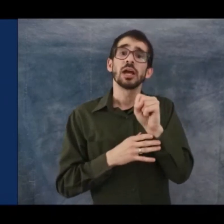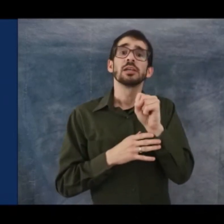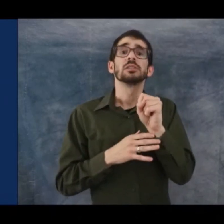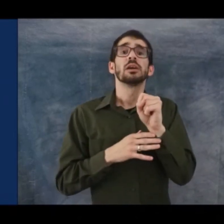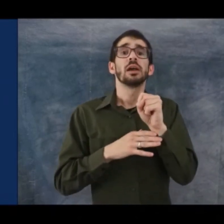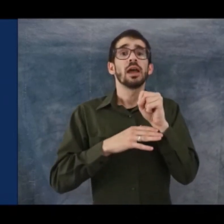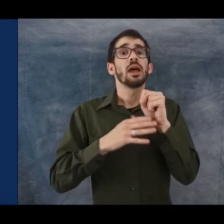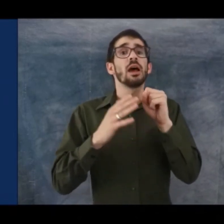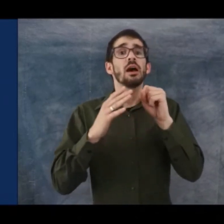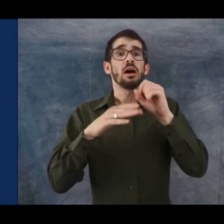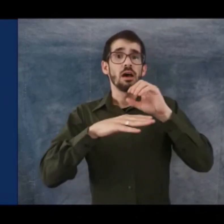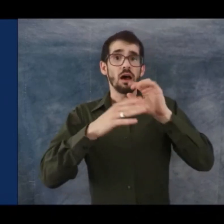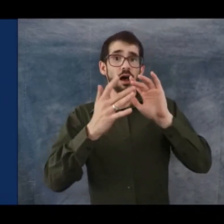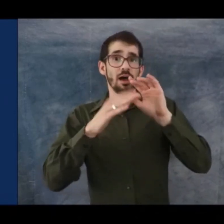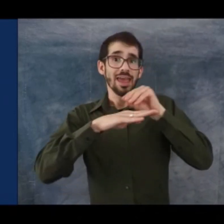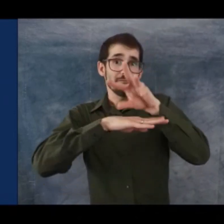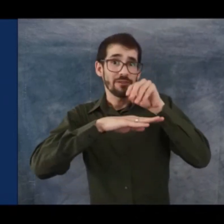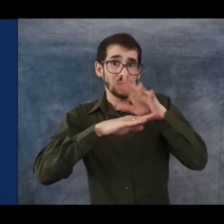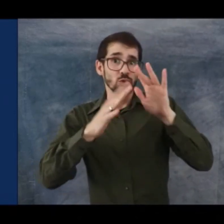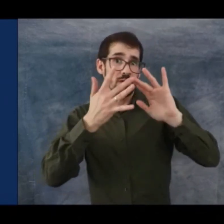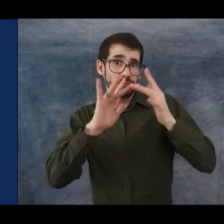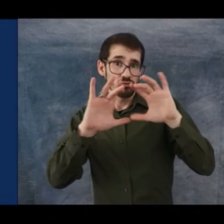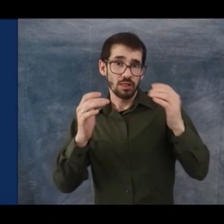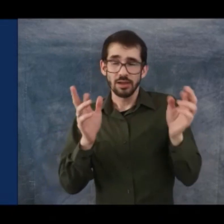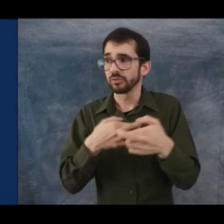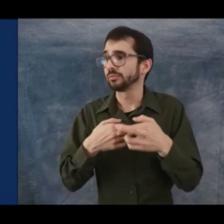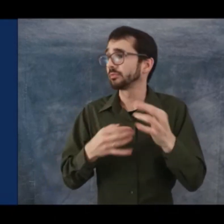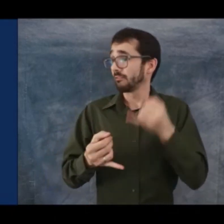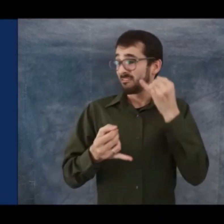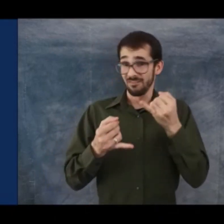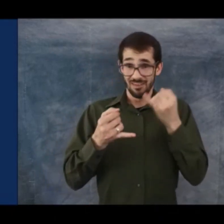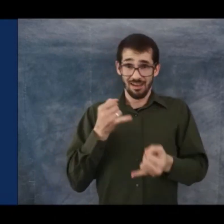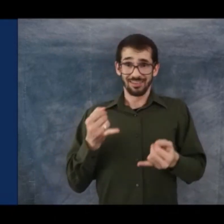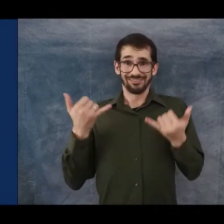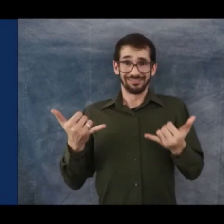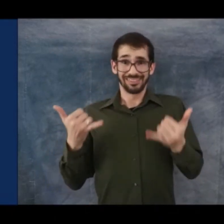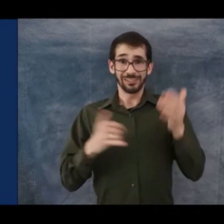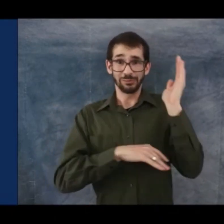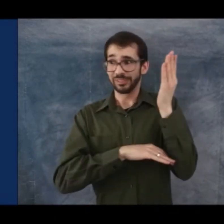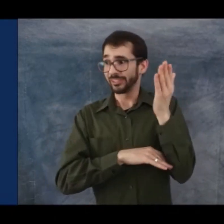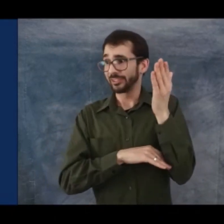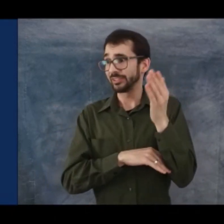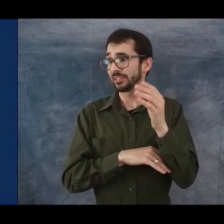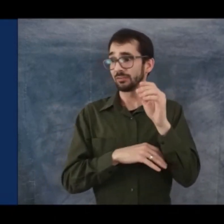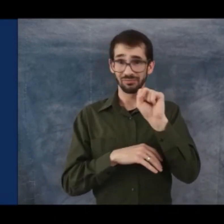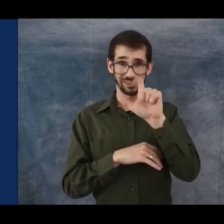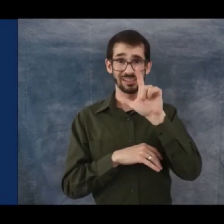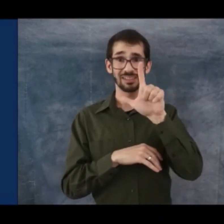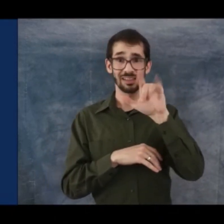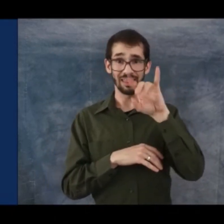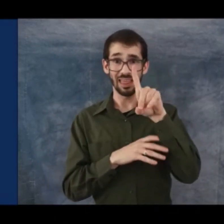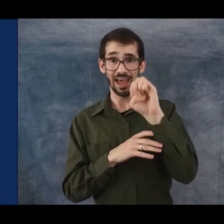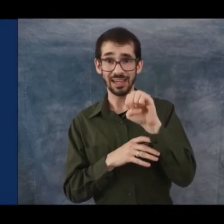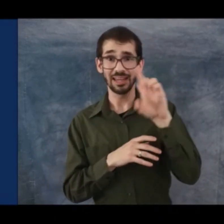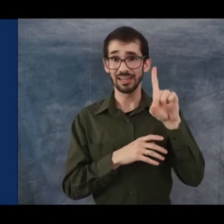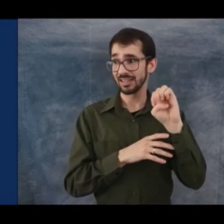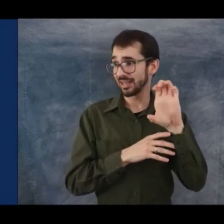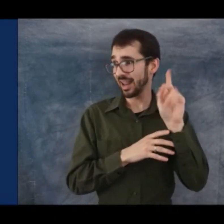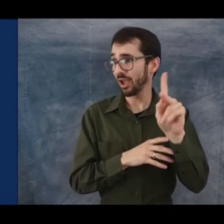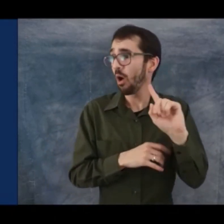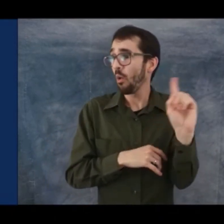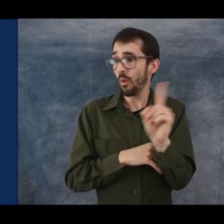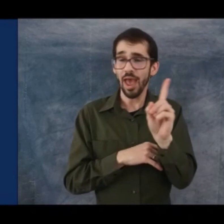Finally, you can find this slide deck with the hyperlinks included on the Jordan website on the testing information